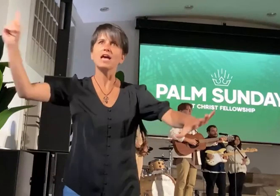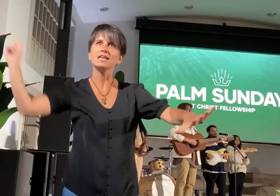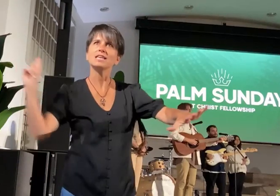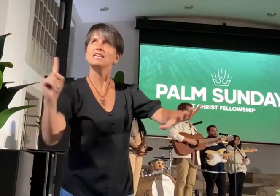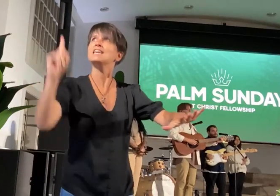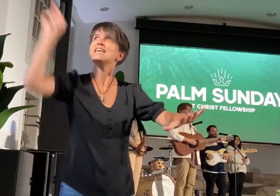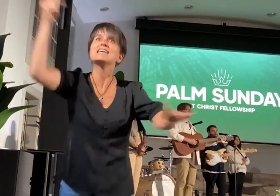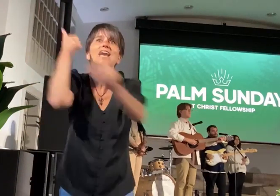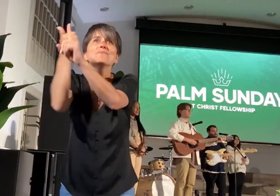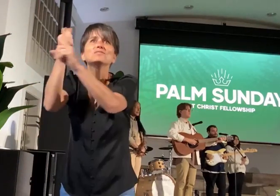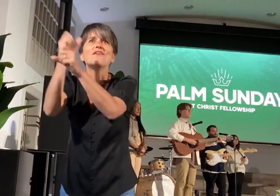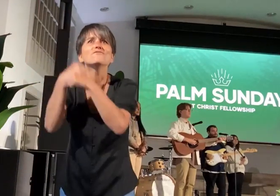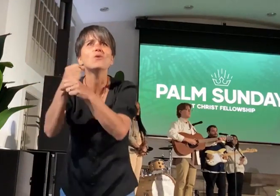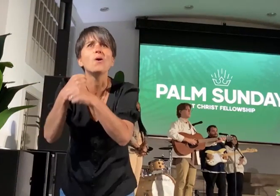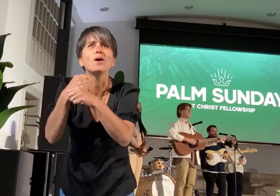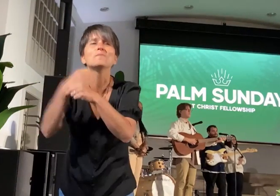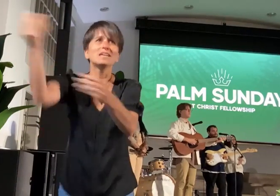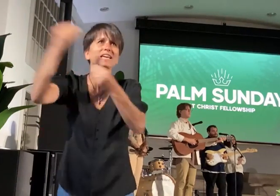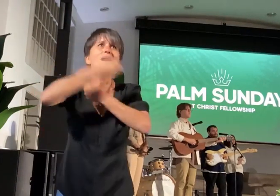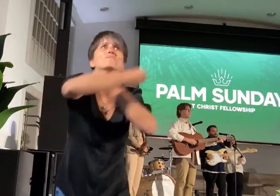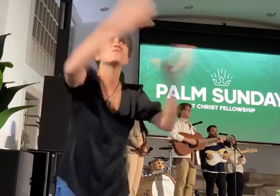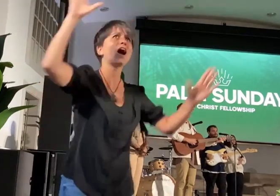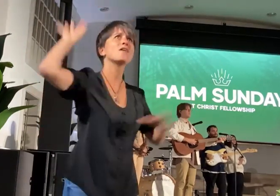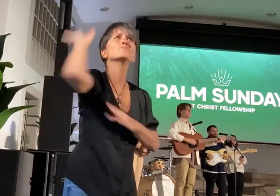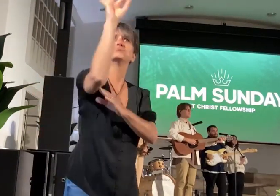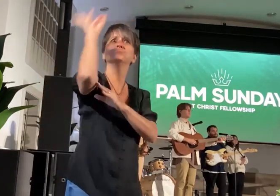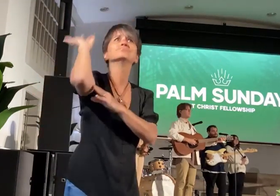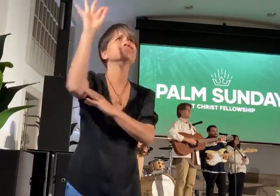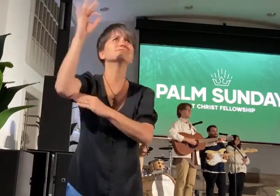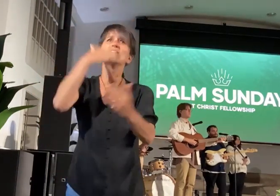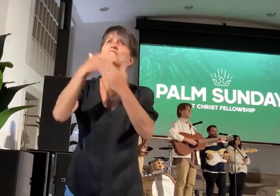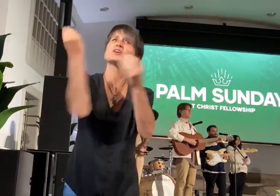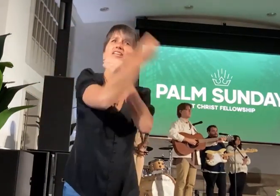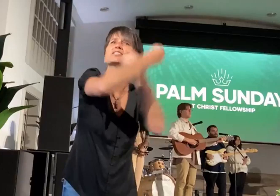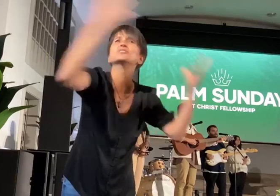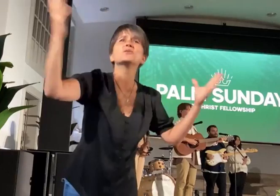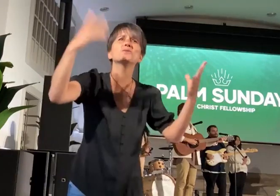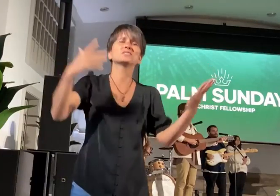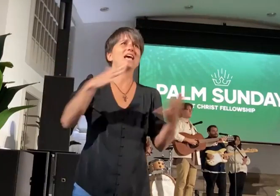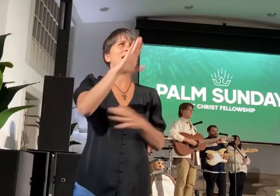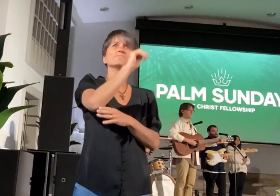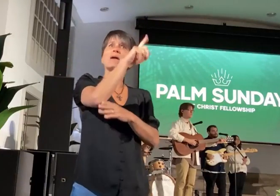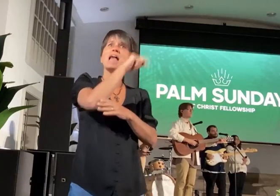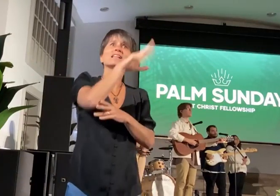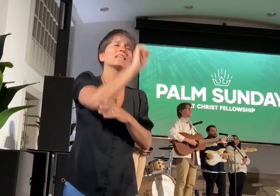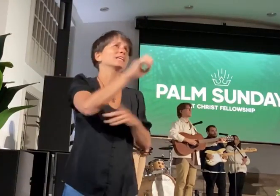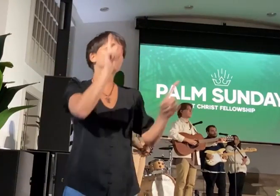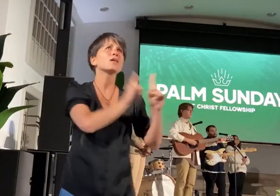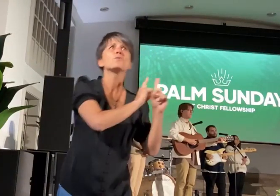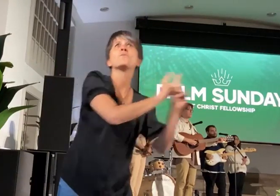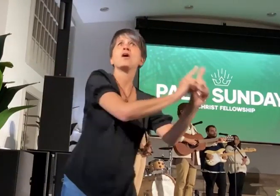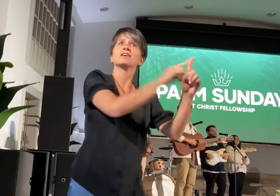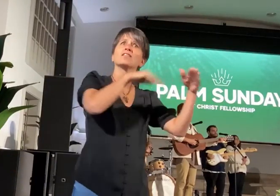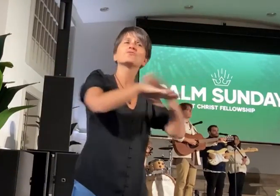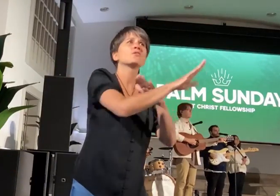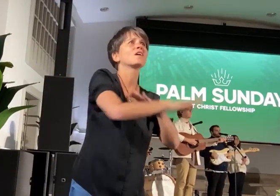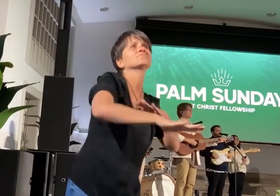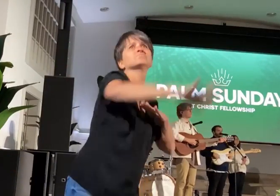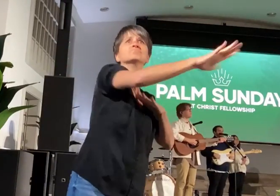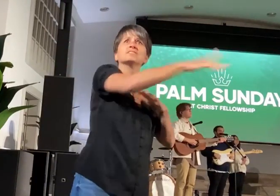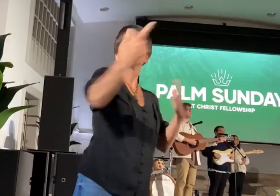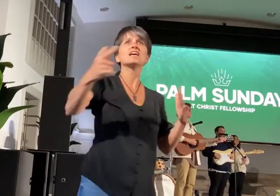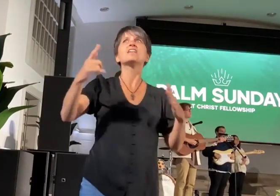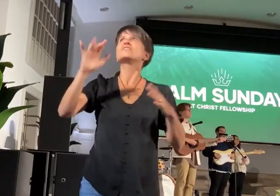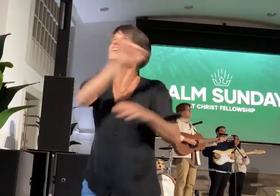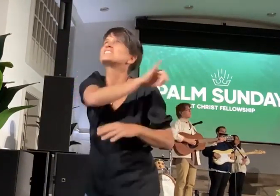carried the good news from the city after city. The same feet that walked with Mary Magdalene in the garden after he raised from the dead. The same feet